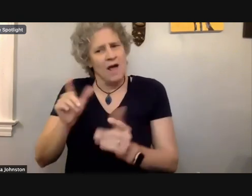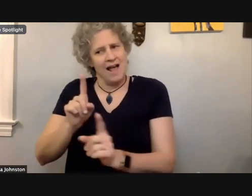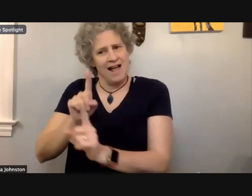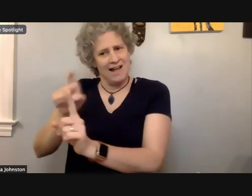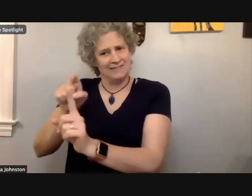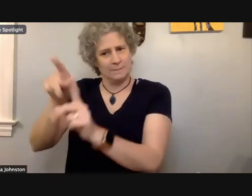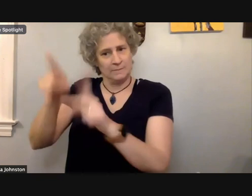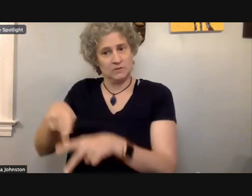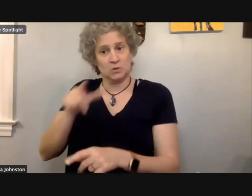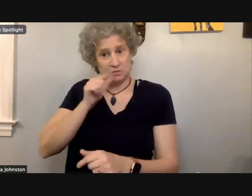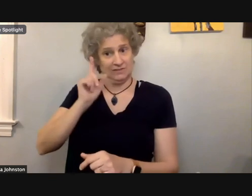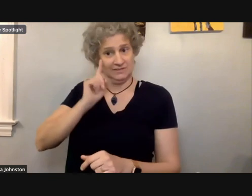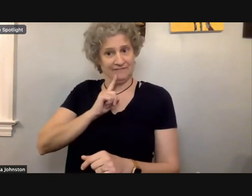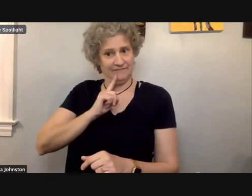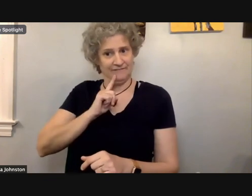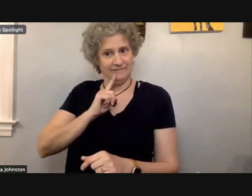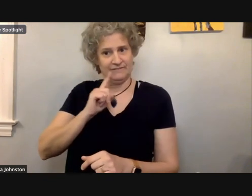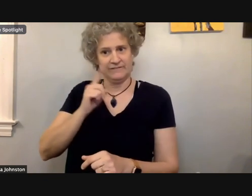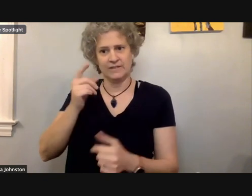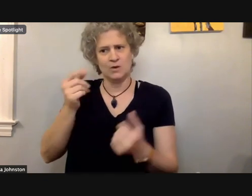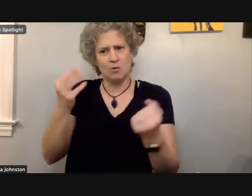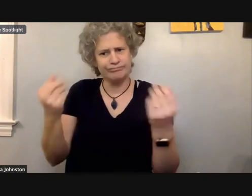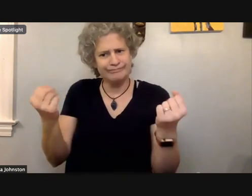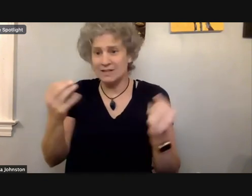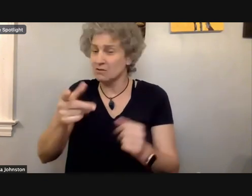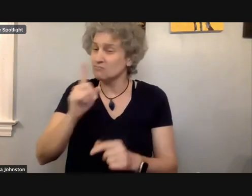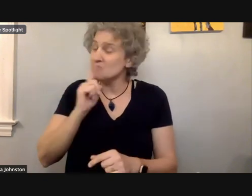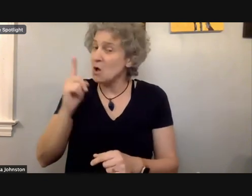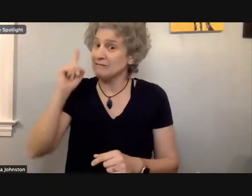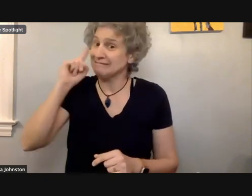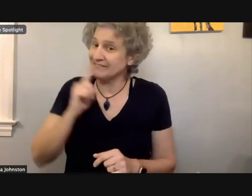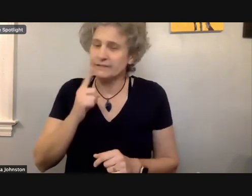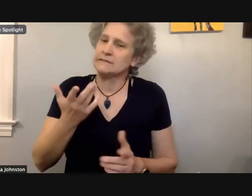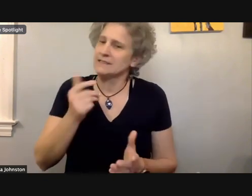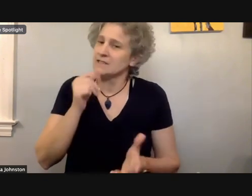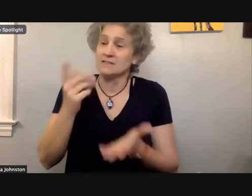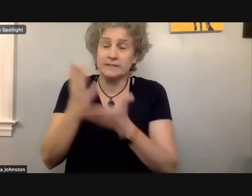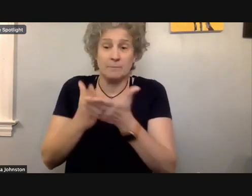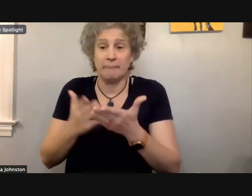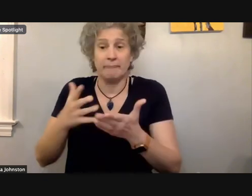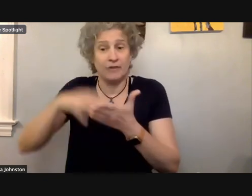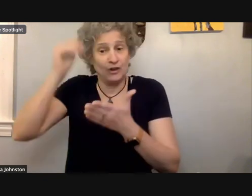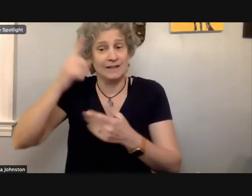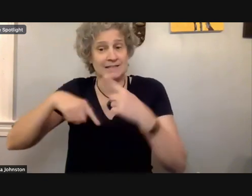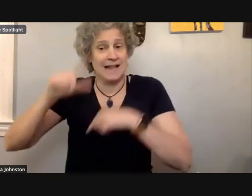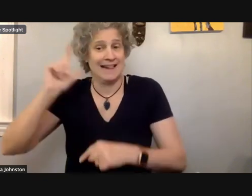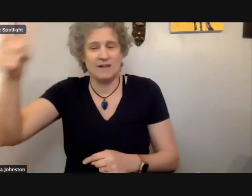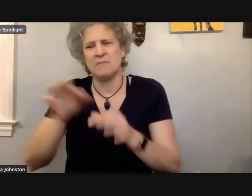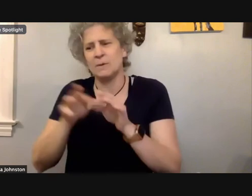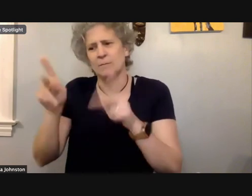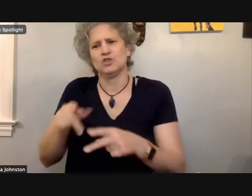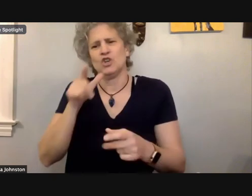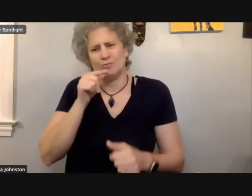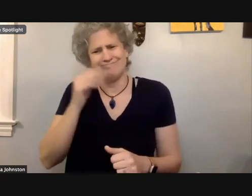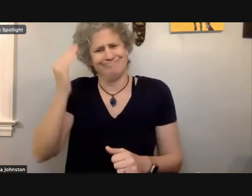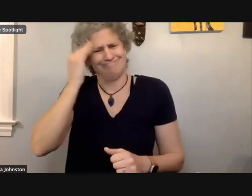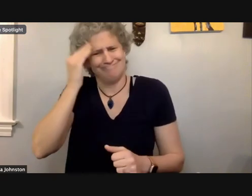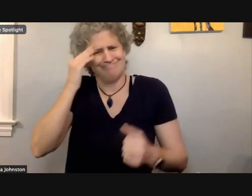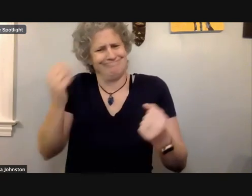to this whole webinar. If you're not sure about the sign for something, or if you're not confident in your